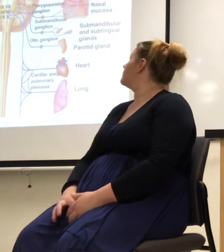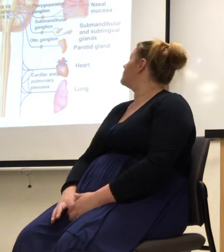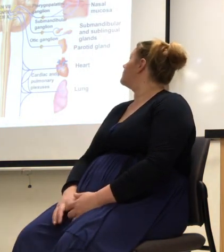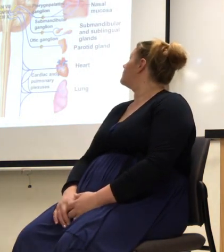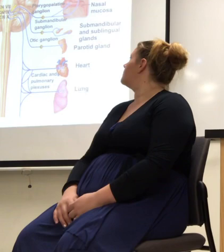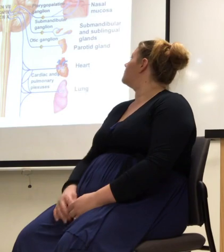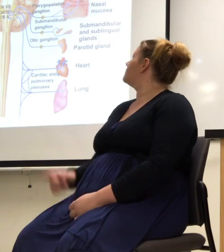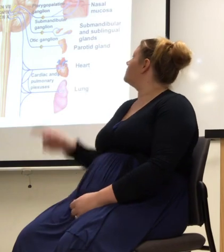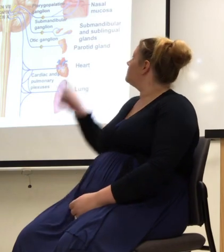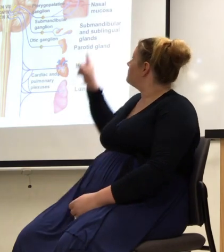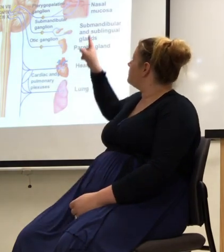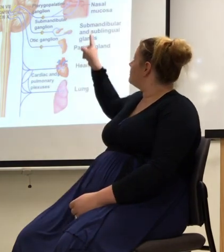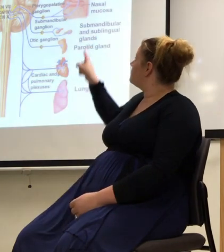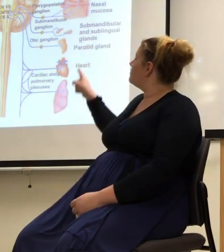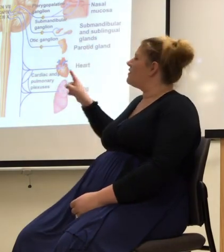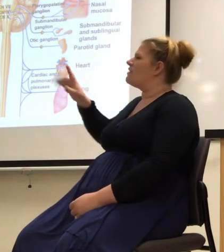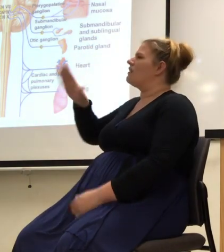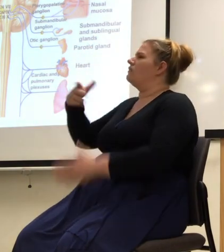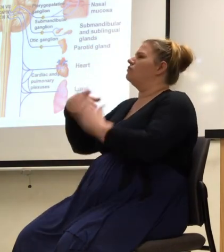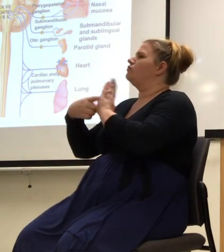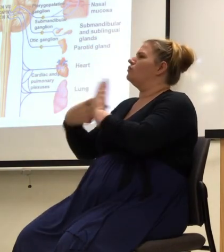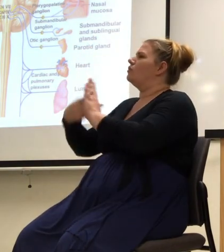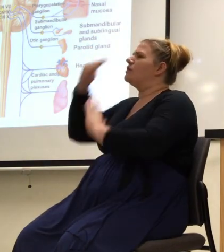So this kind of shows the cranial part.